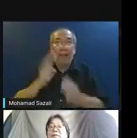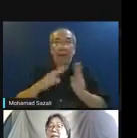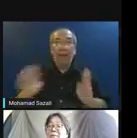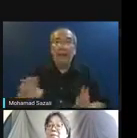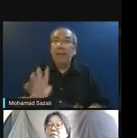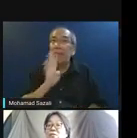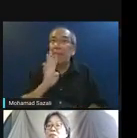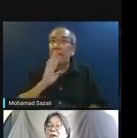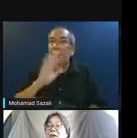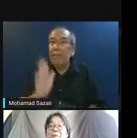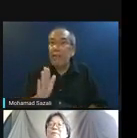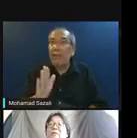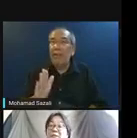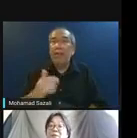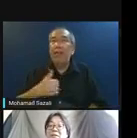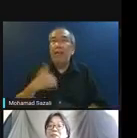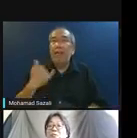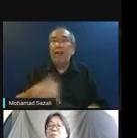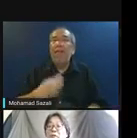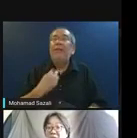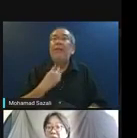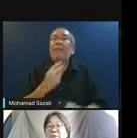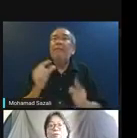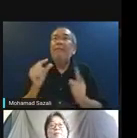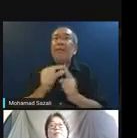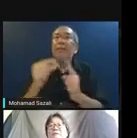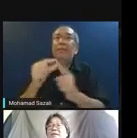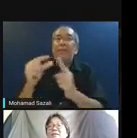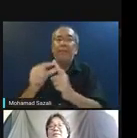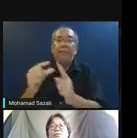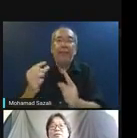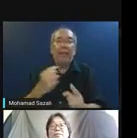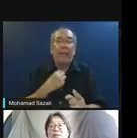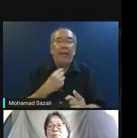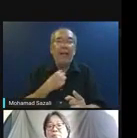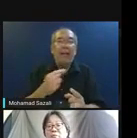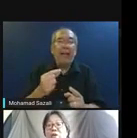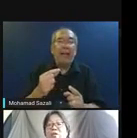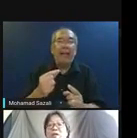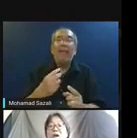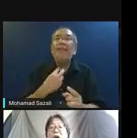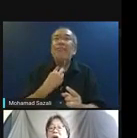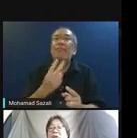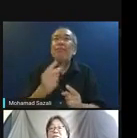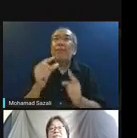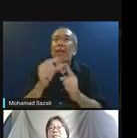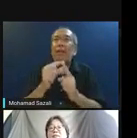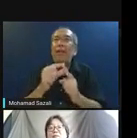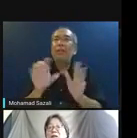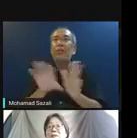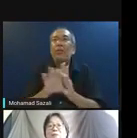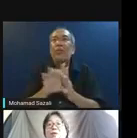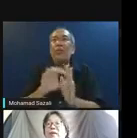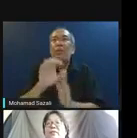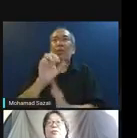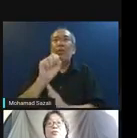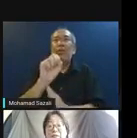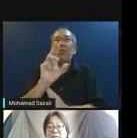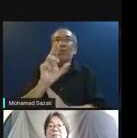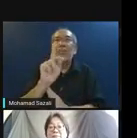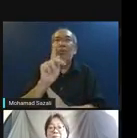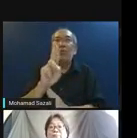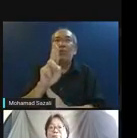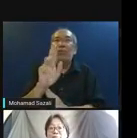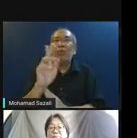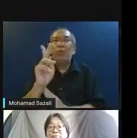for a deaf person for the person who are born deaf, who never listened to the sounds before, obviously they were not able to utter the